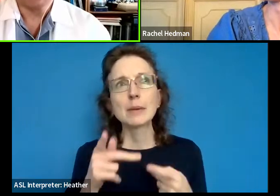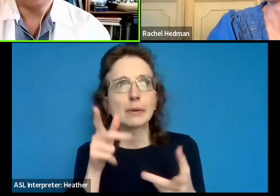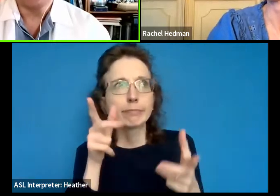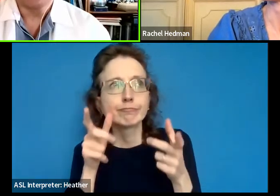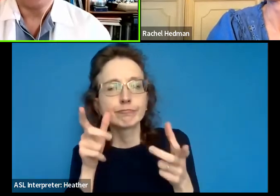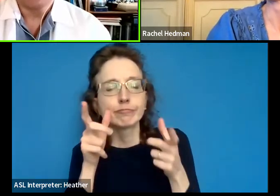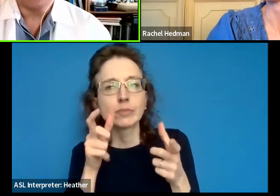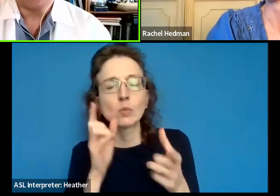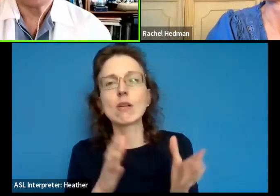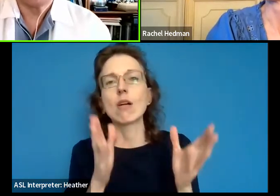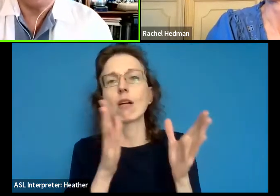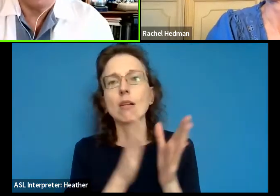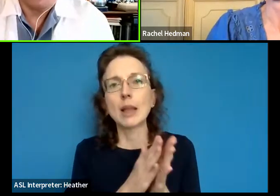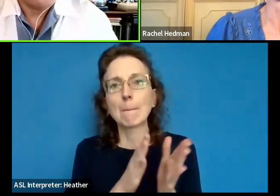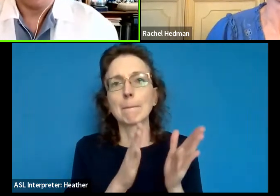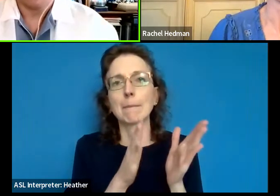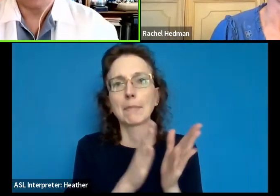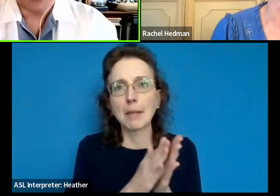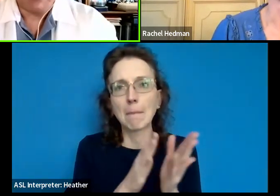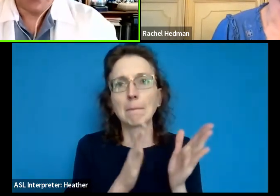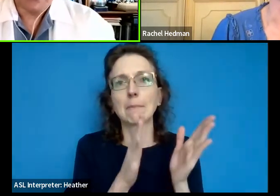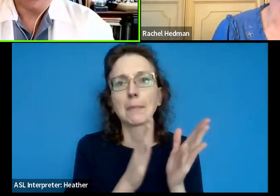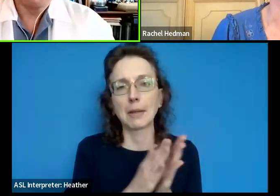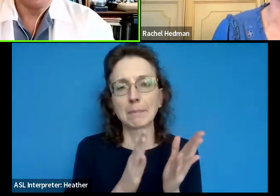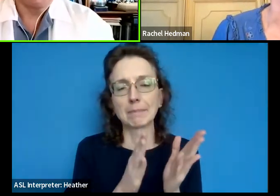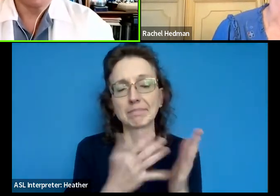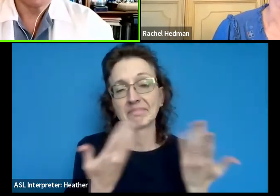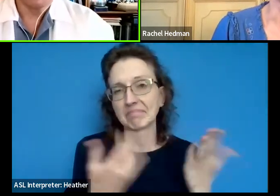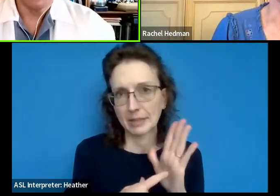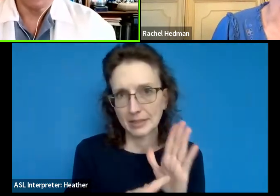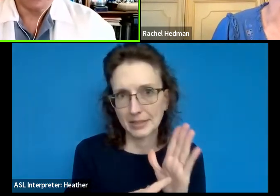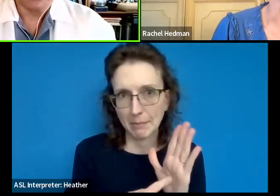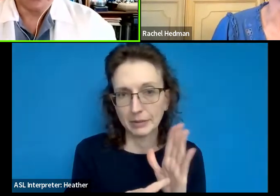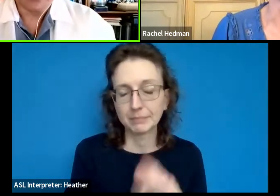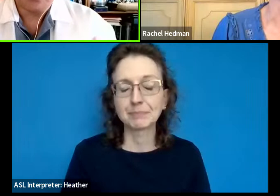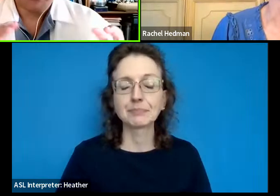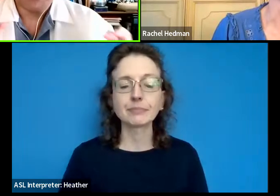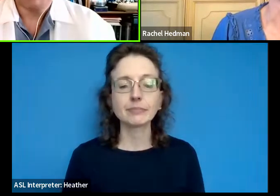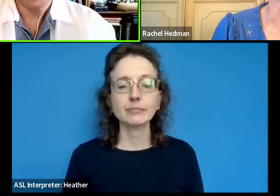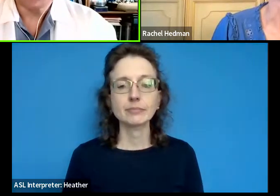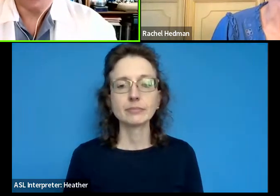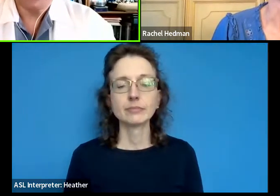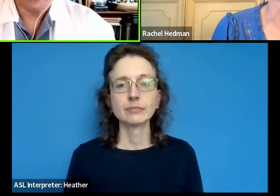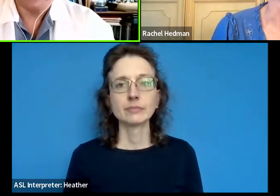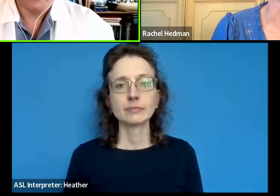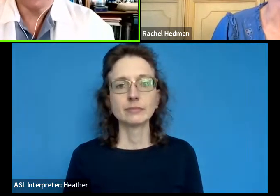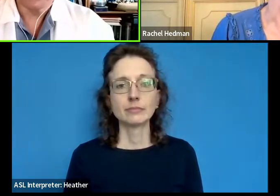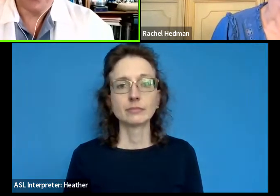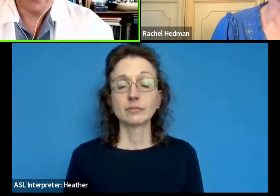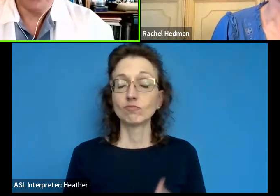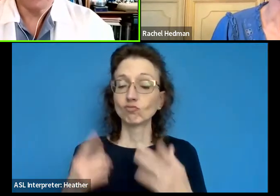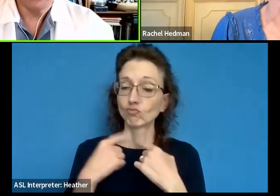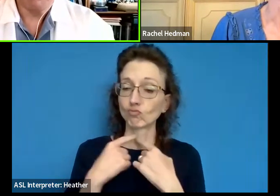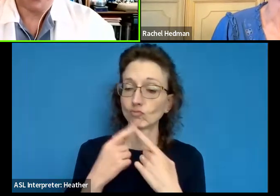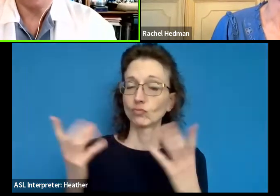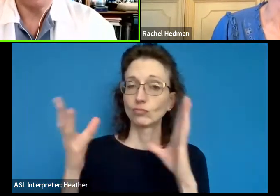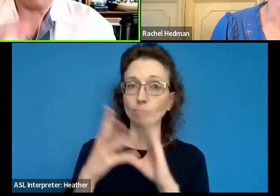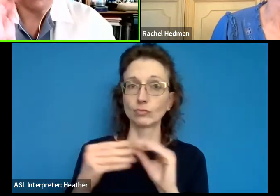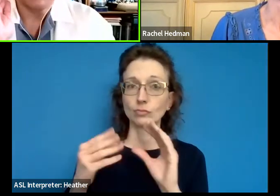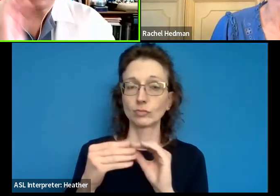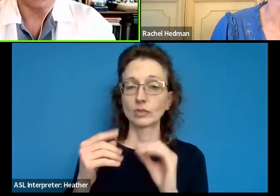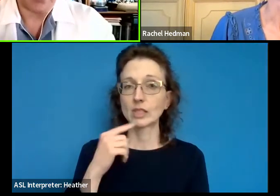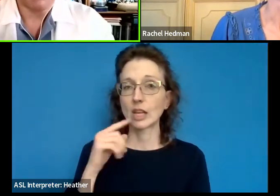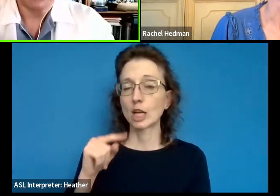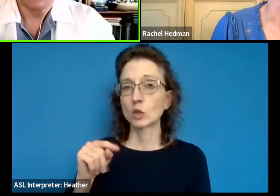a clapping. Just to give you an example, the person would tell the story and they would say "tupa," and